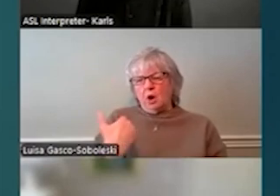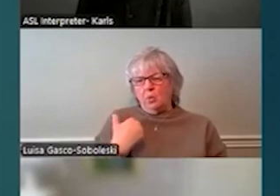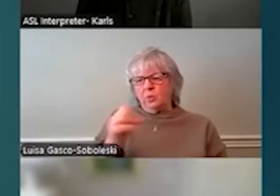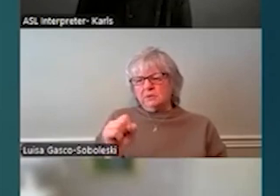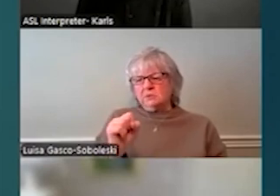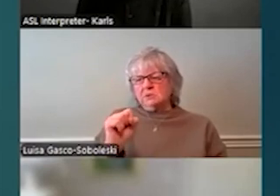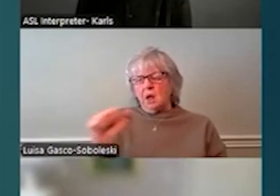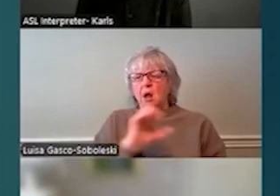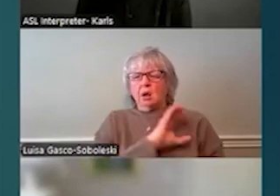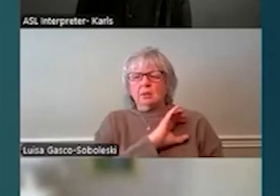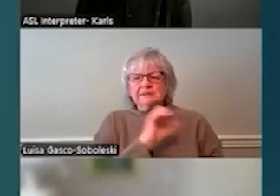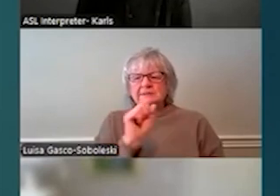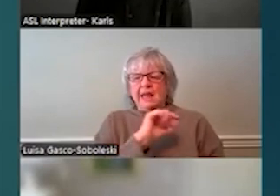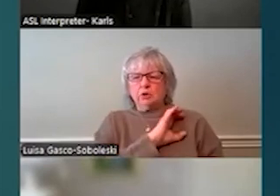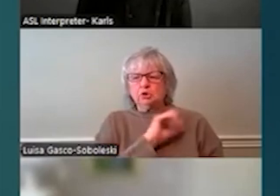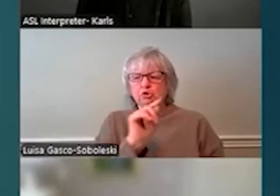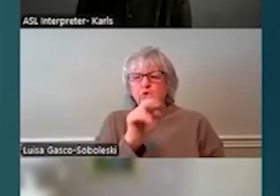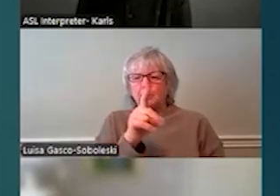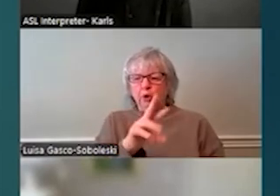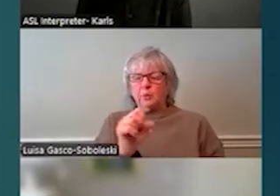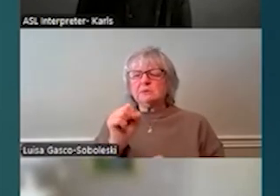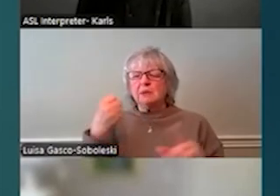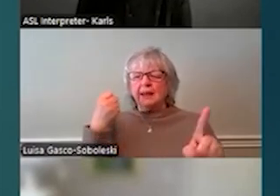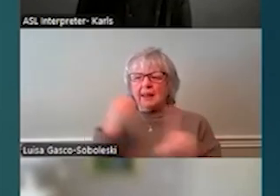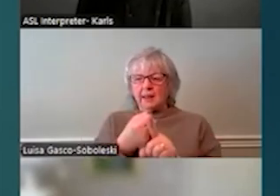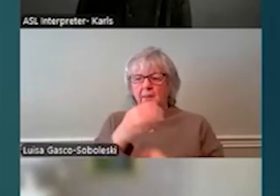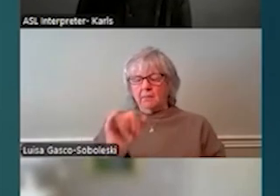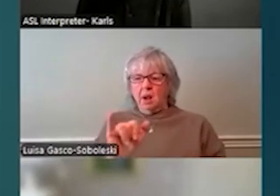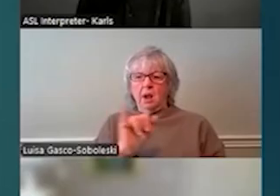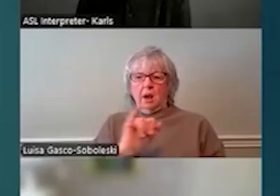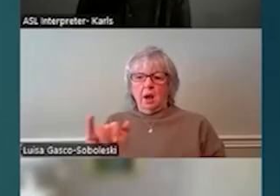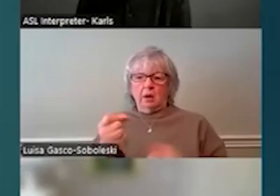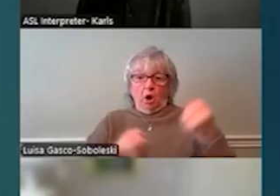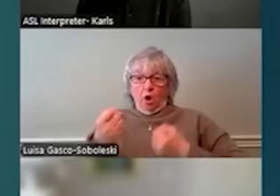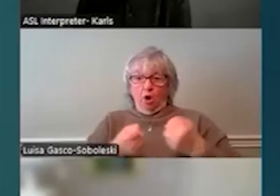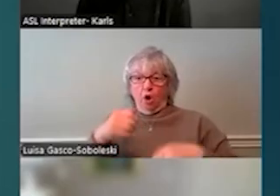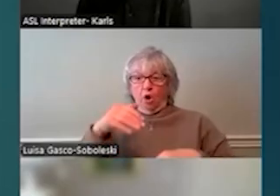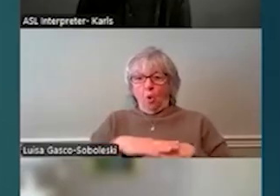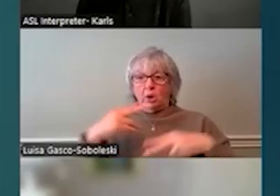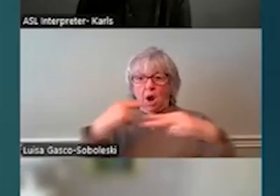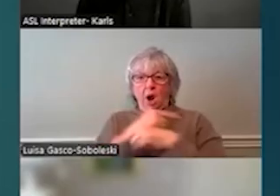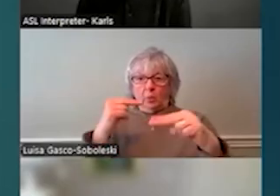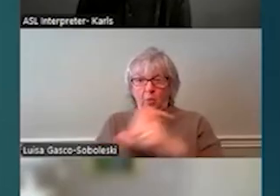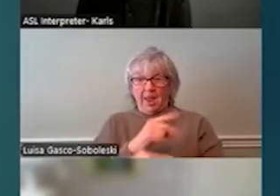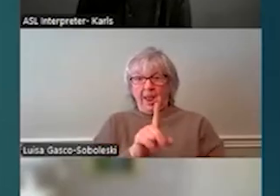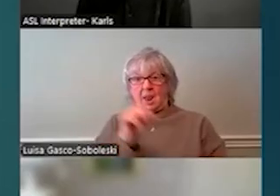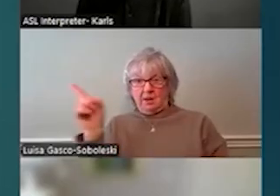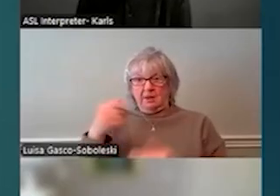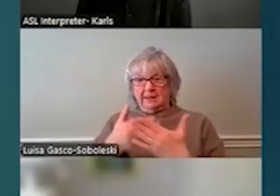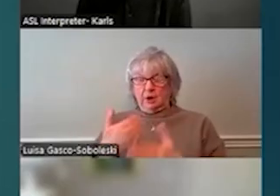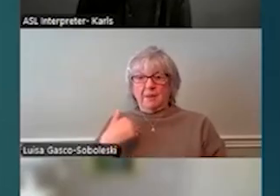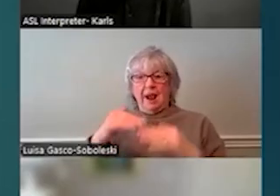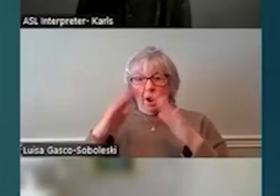what to do. And a few years ago, we had a state trooper who was hit by a car on